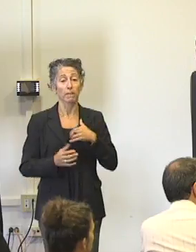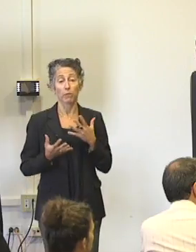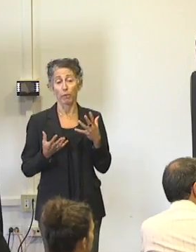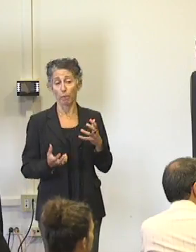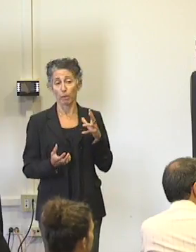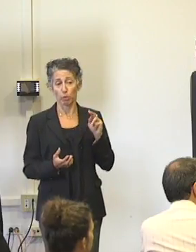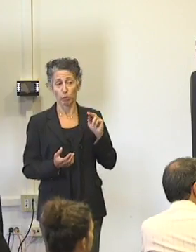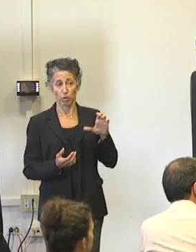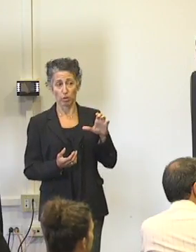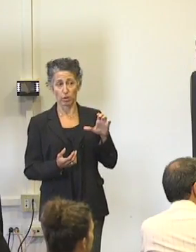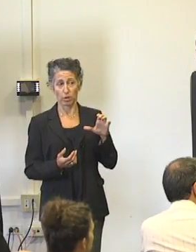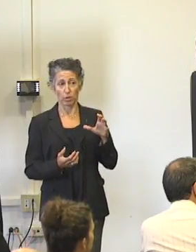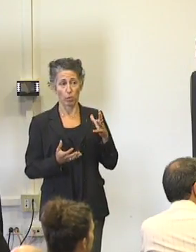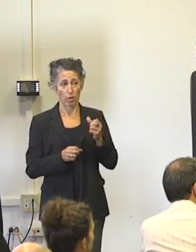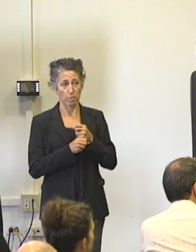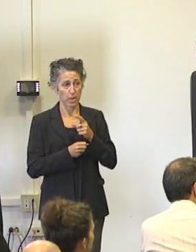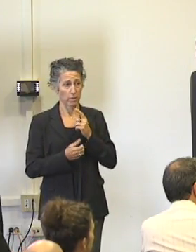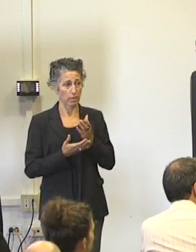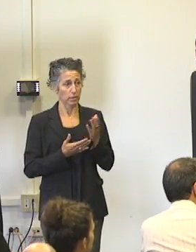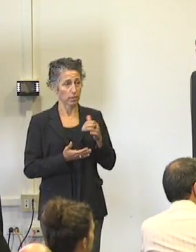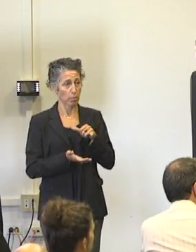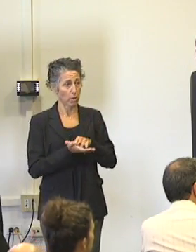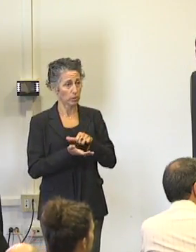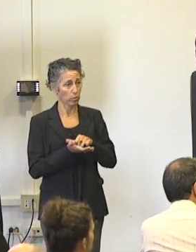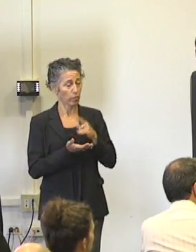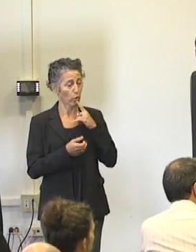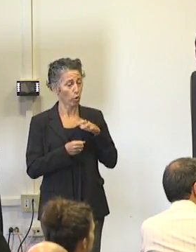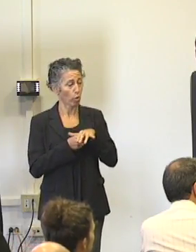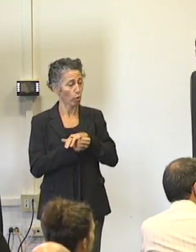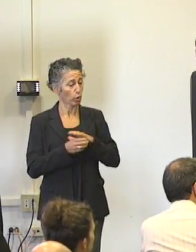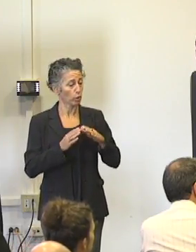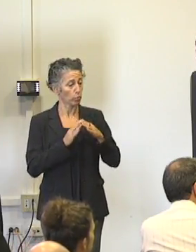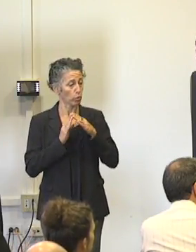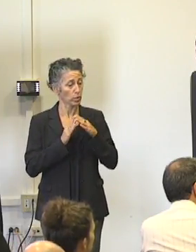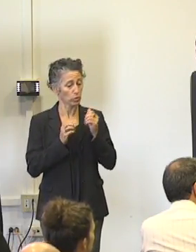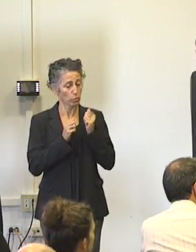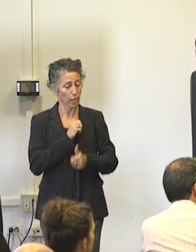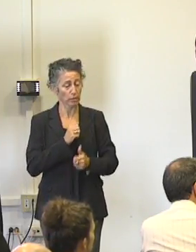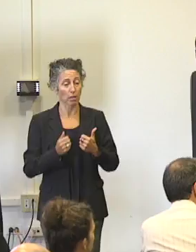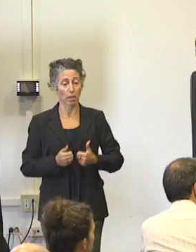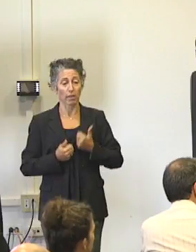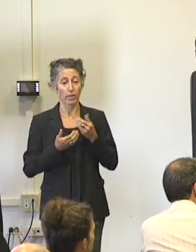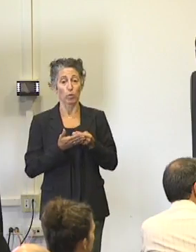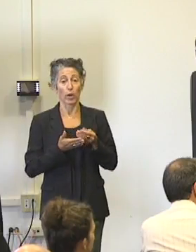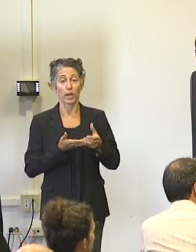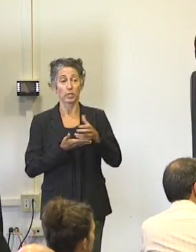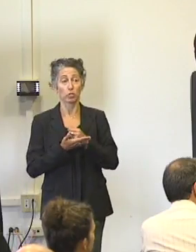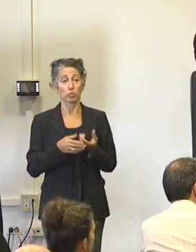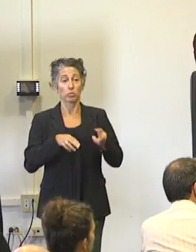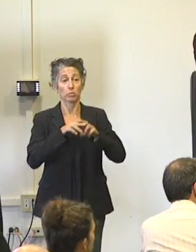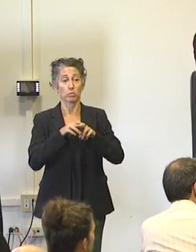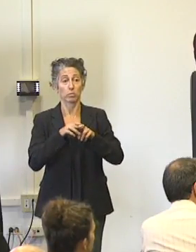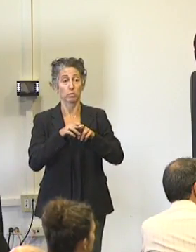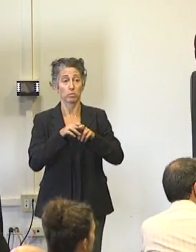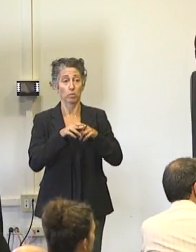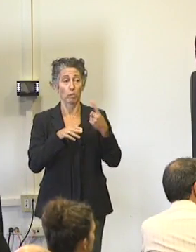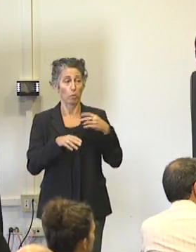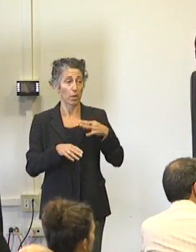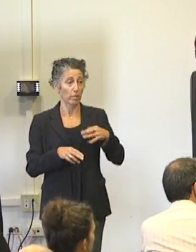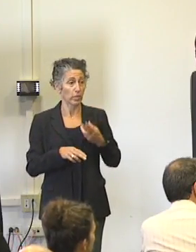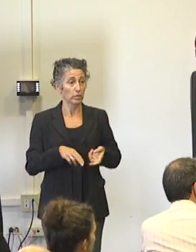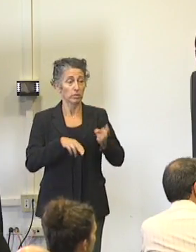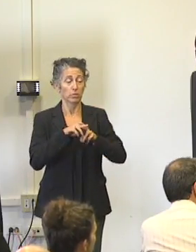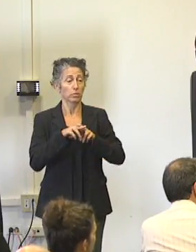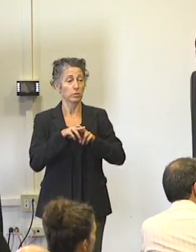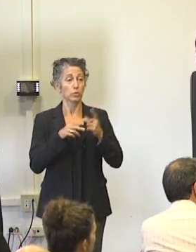they wanted to make it impossible for local communities to pass living wage ordinances or raise municipal wages or benefits. What did they